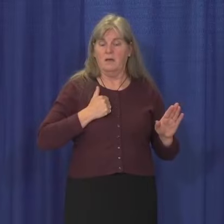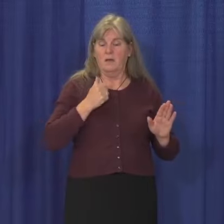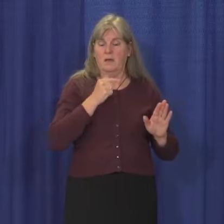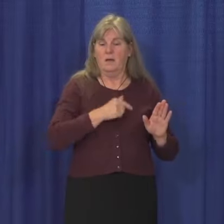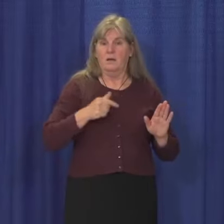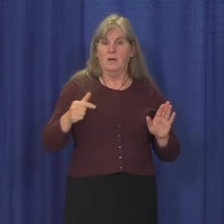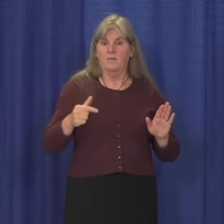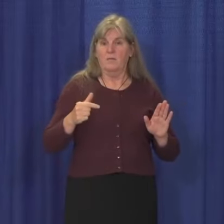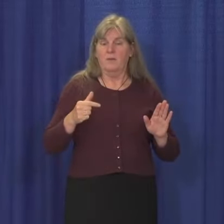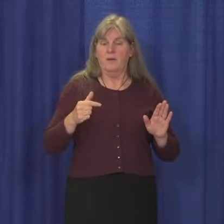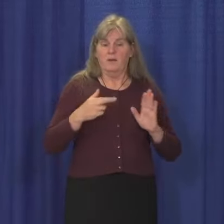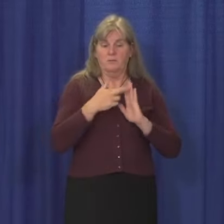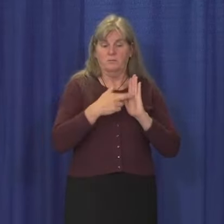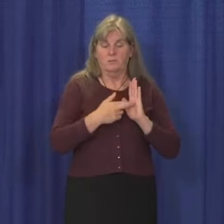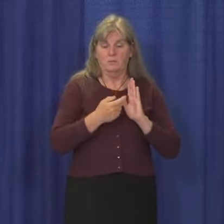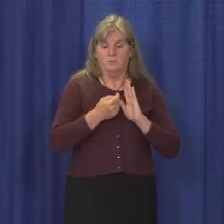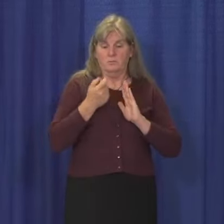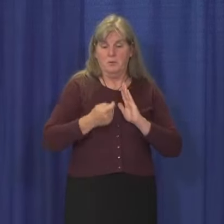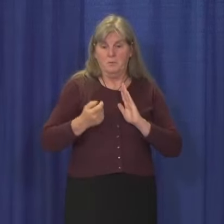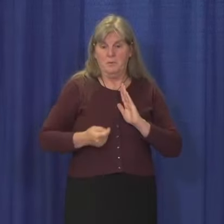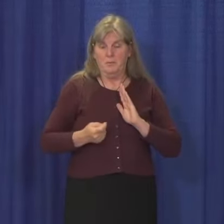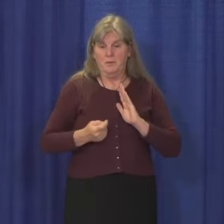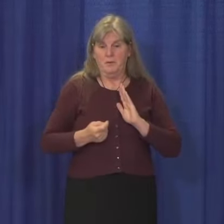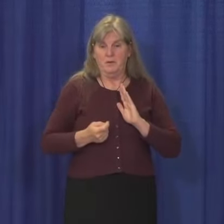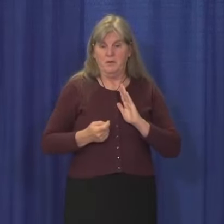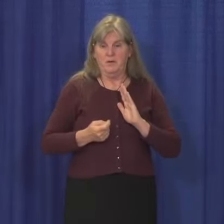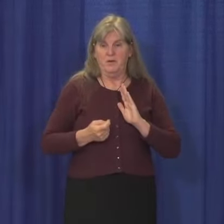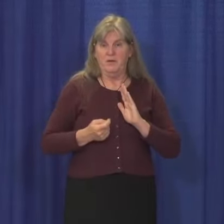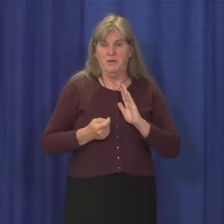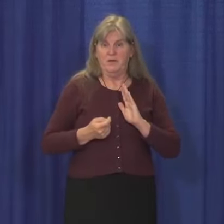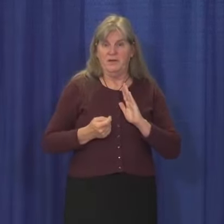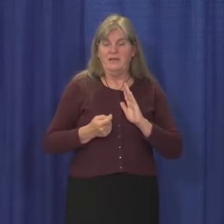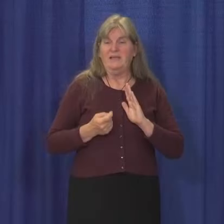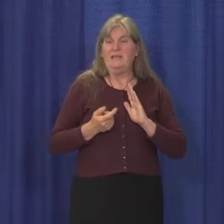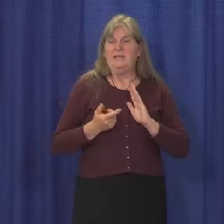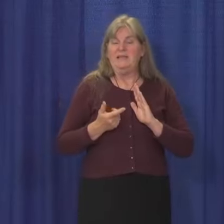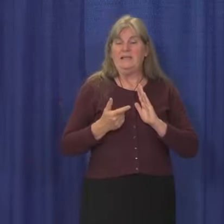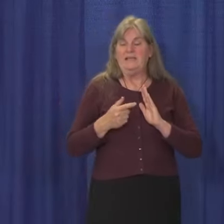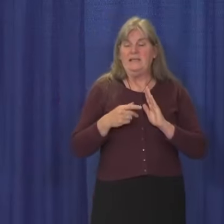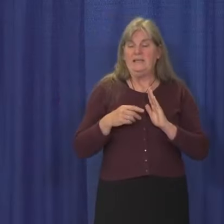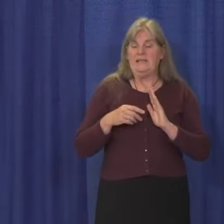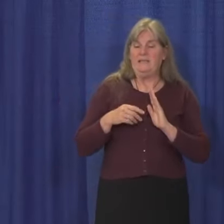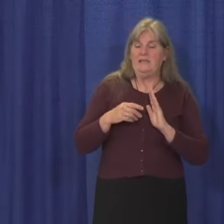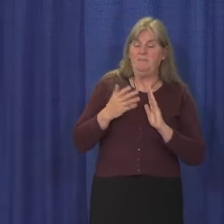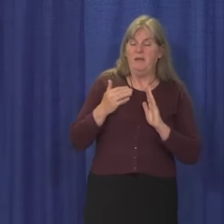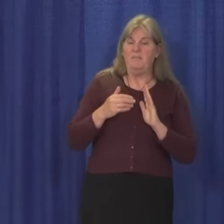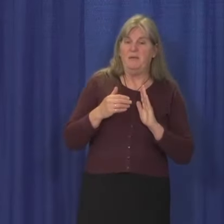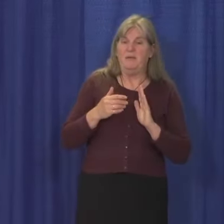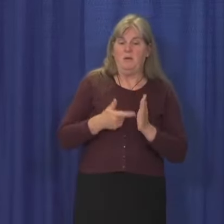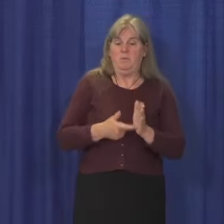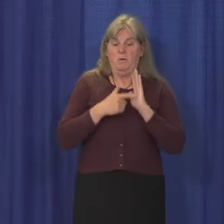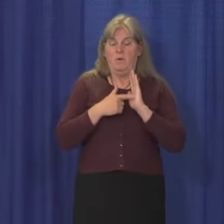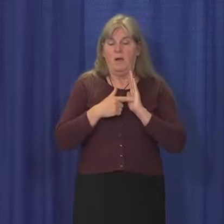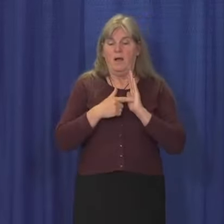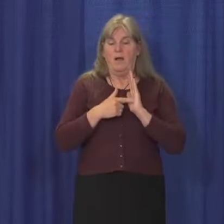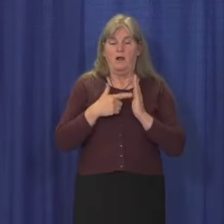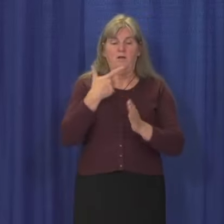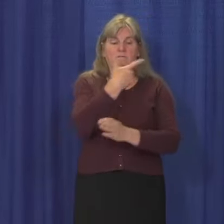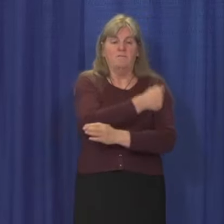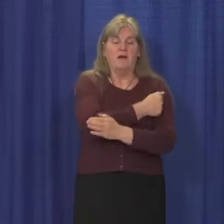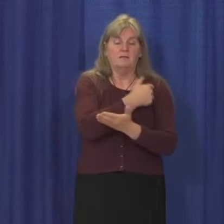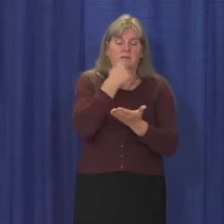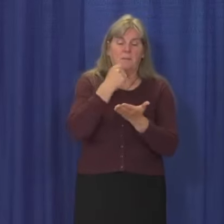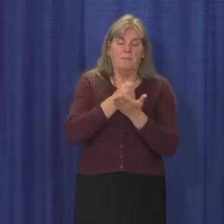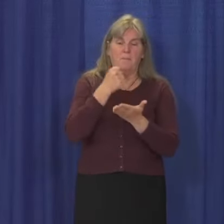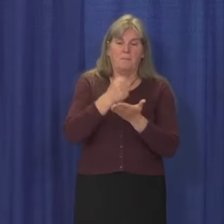right across the country, we will be in a place where the need for an internal passport will be gone. So we've